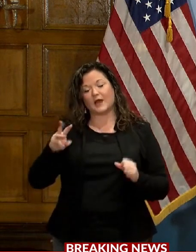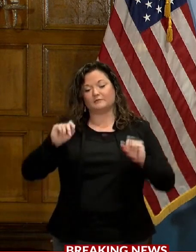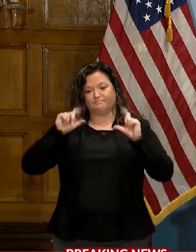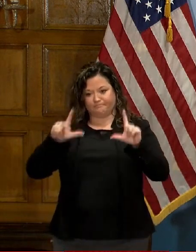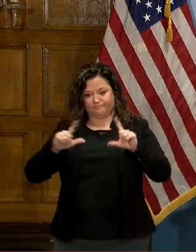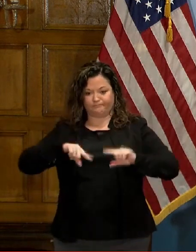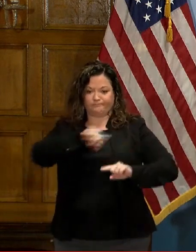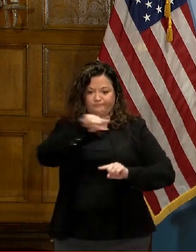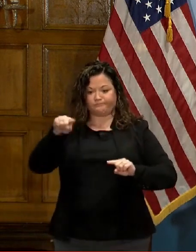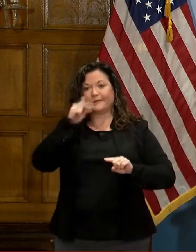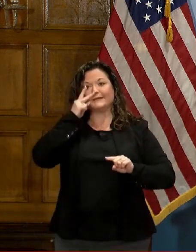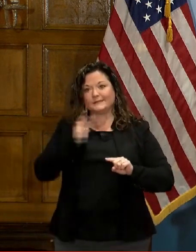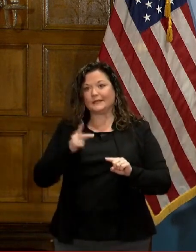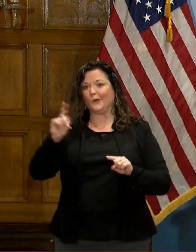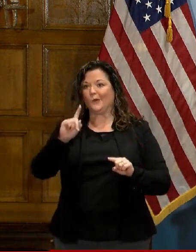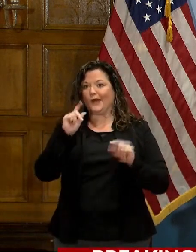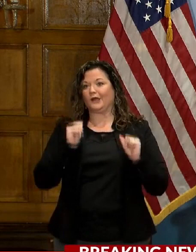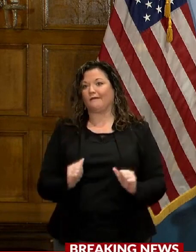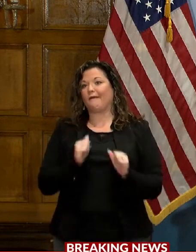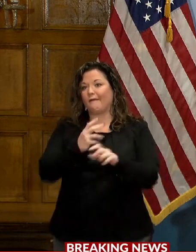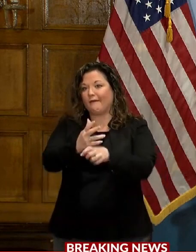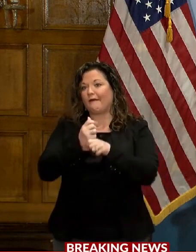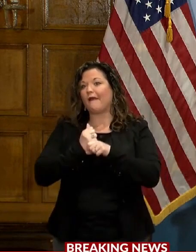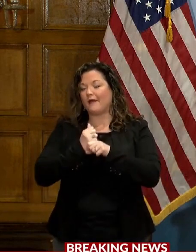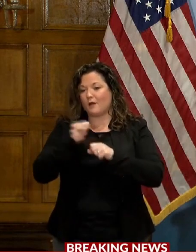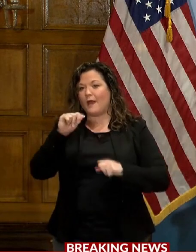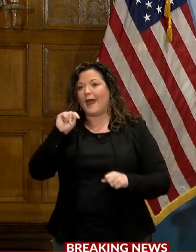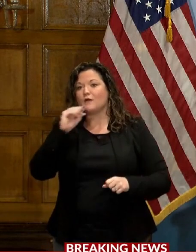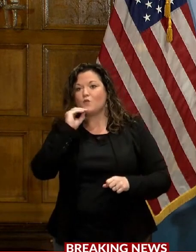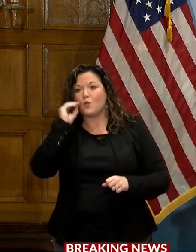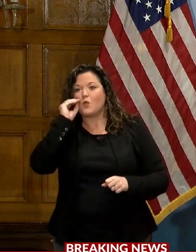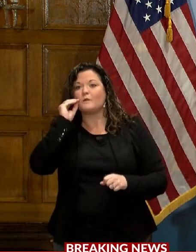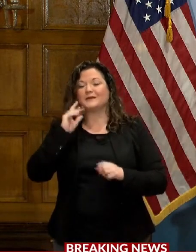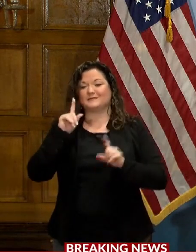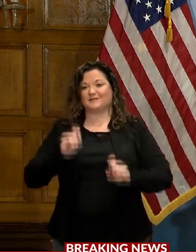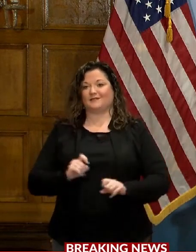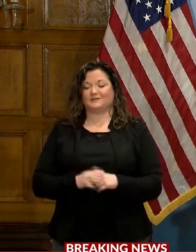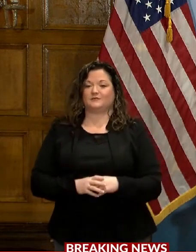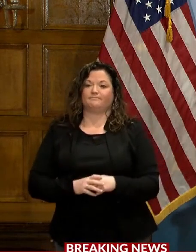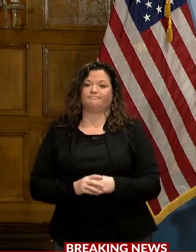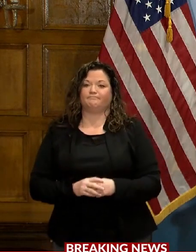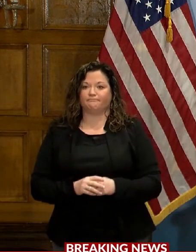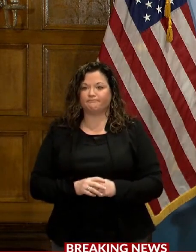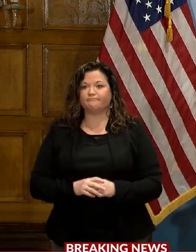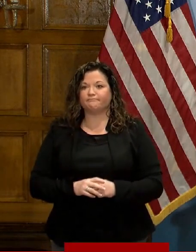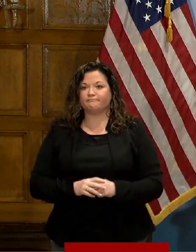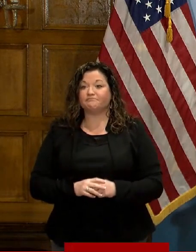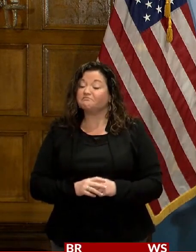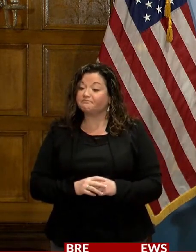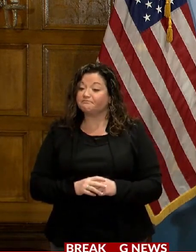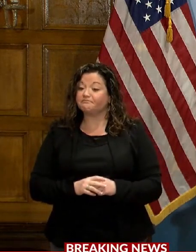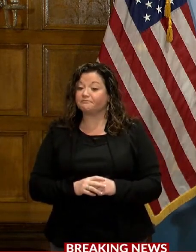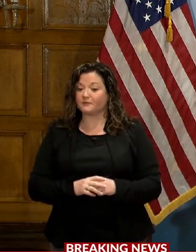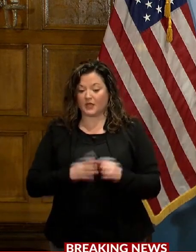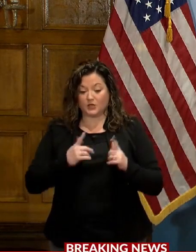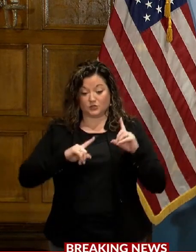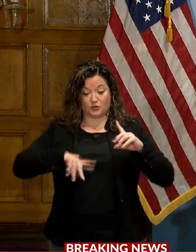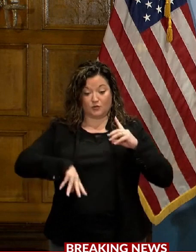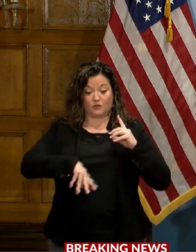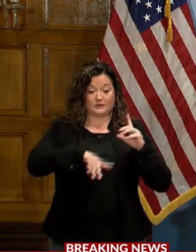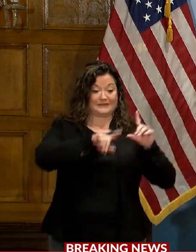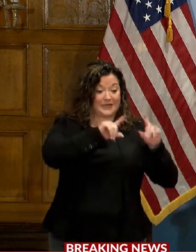where they can be available. In addition to our response in terms of testing and hospital